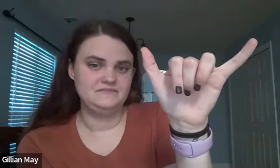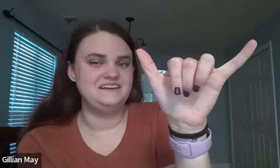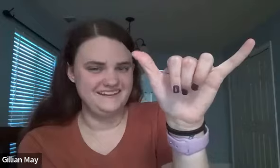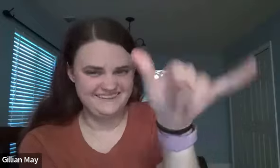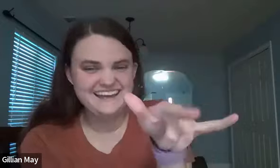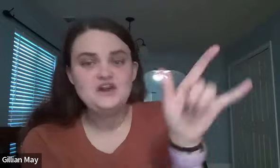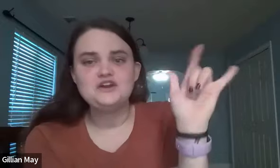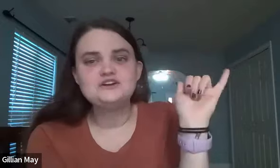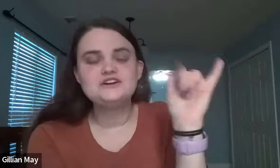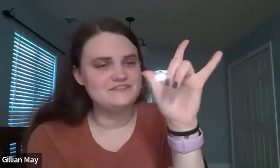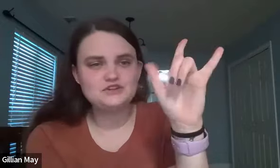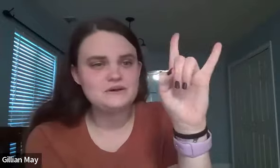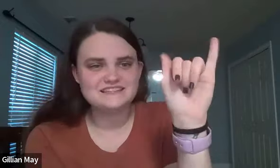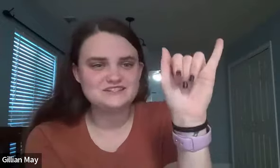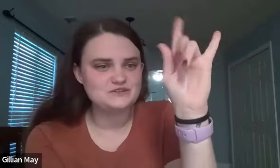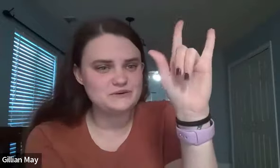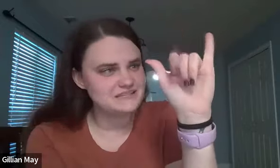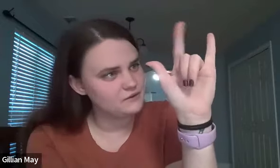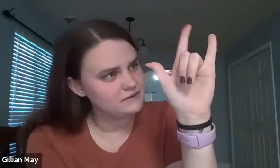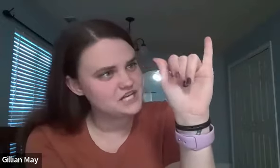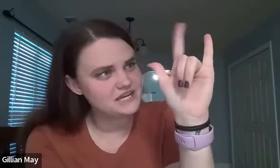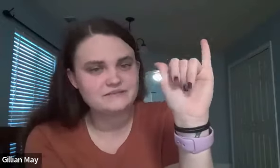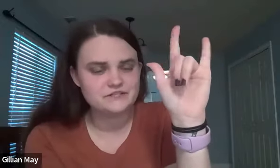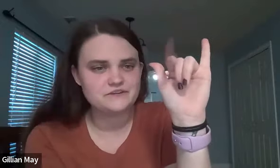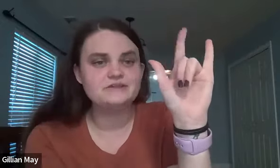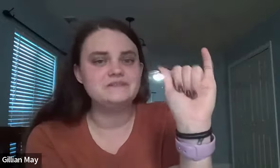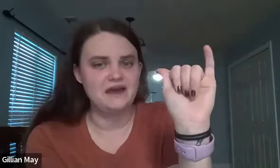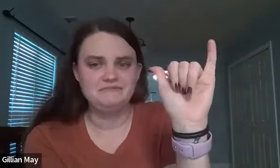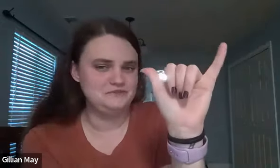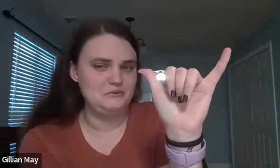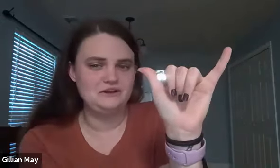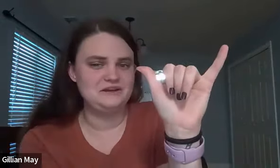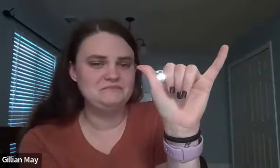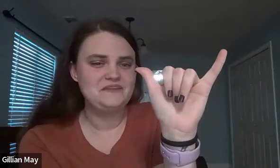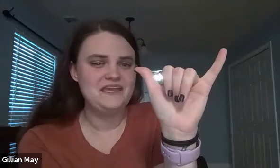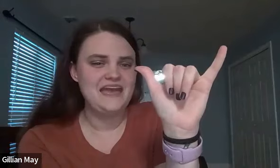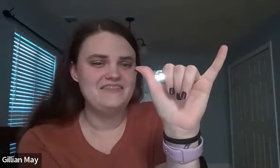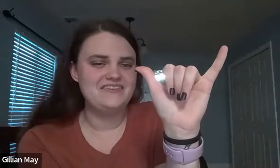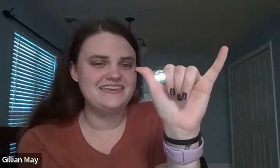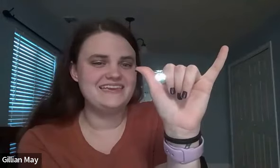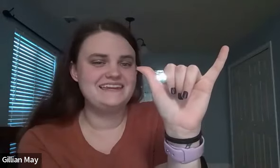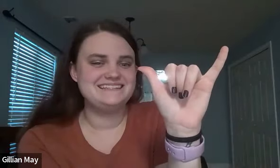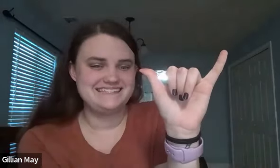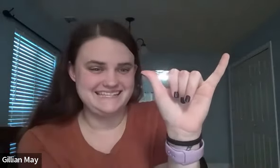There you go. No, you're good. There's always like, wait, which finger? Yeah, don't worry, you're good. And then